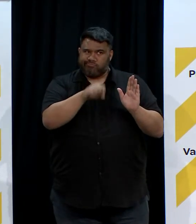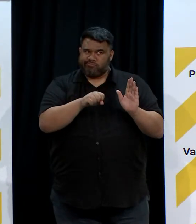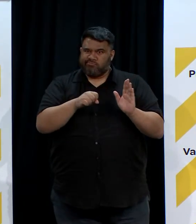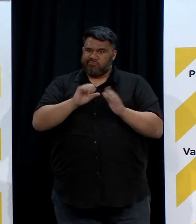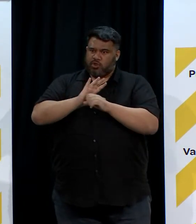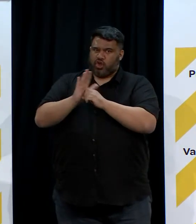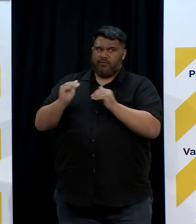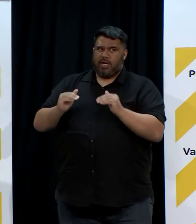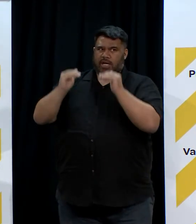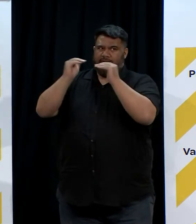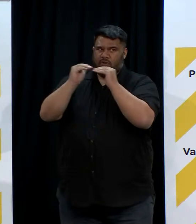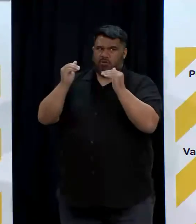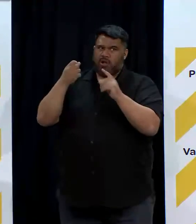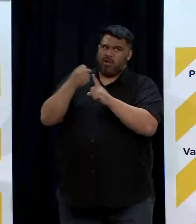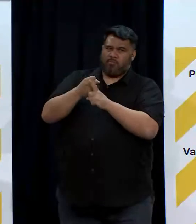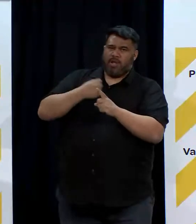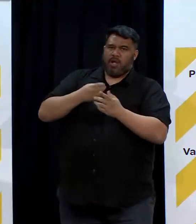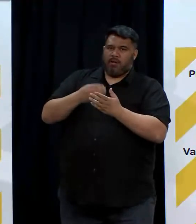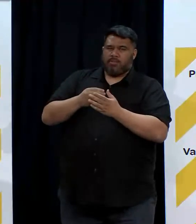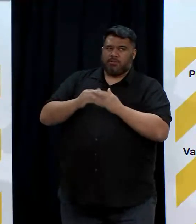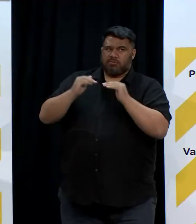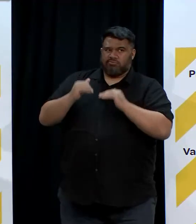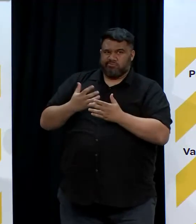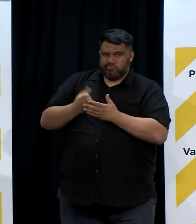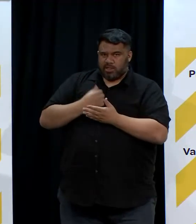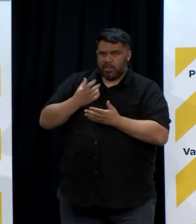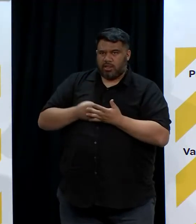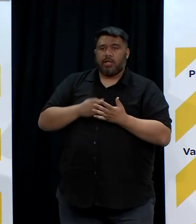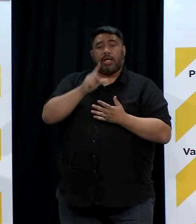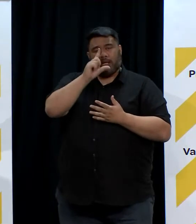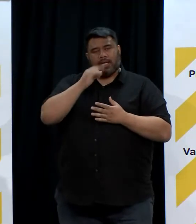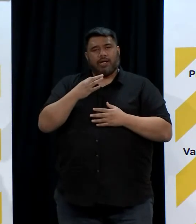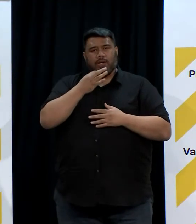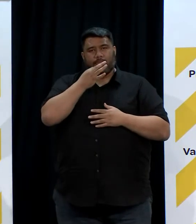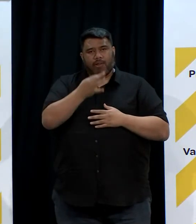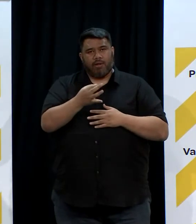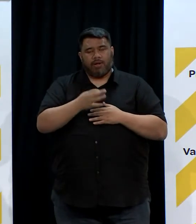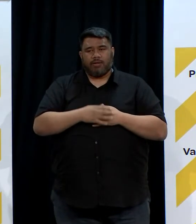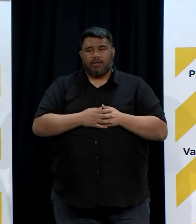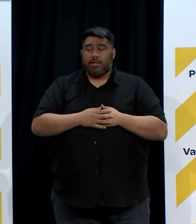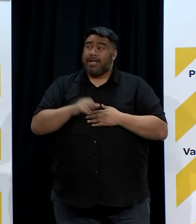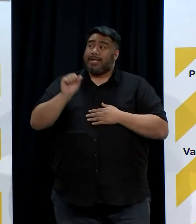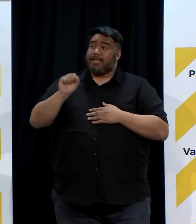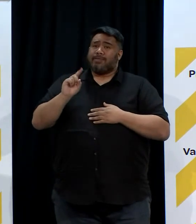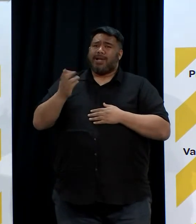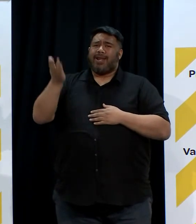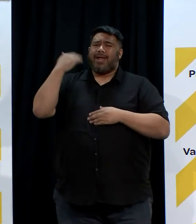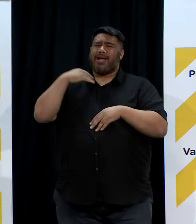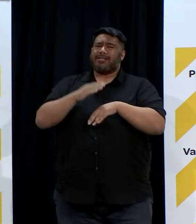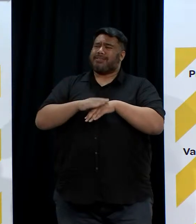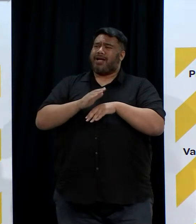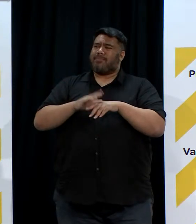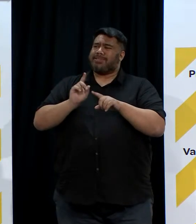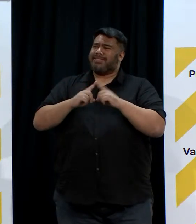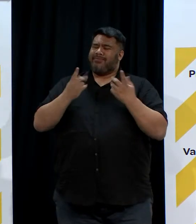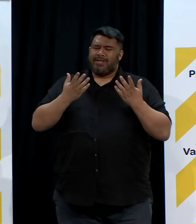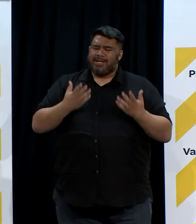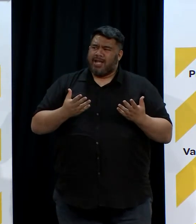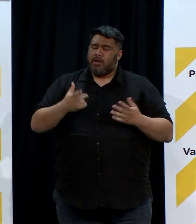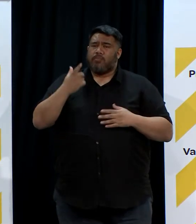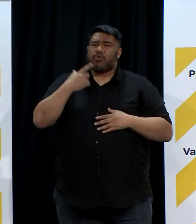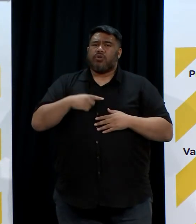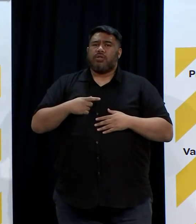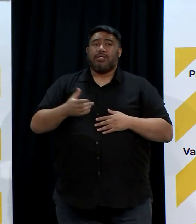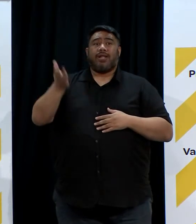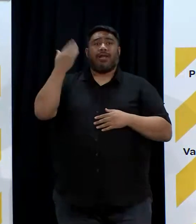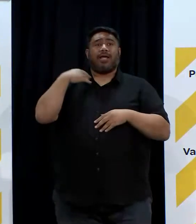in Auckland can still claim it even though they might be at level 2. The scheme has changed since it was last time. There was an understanding about the wage subsidy